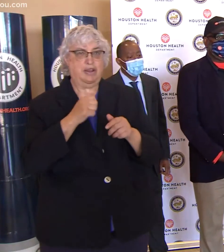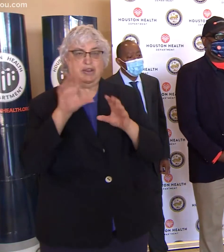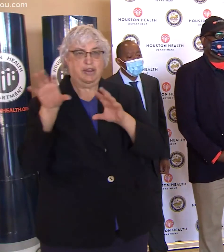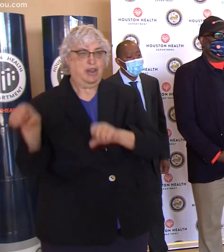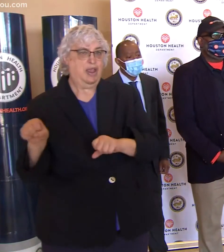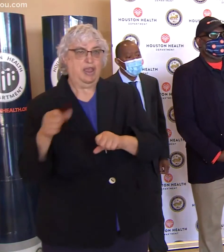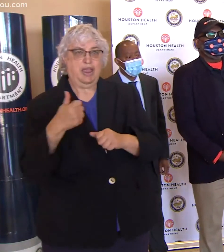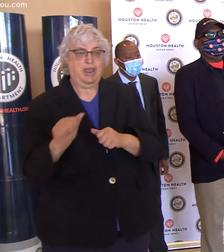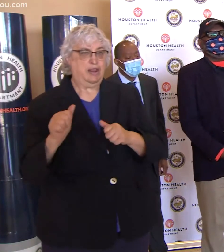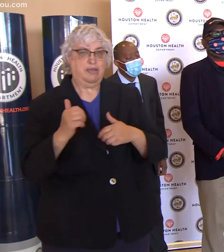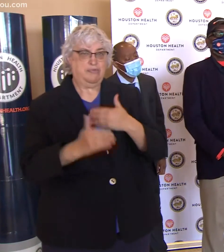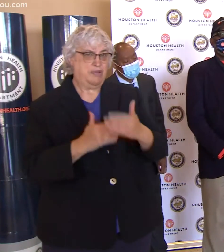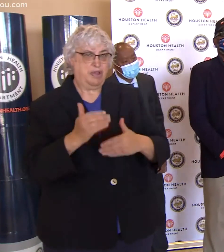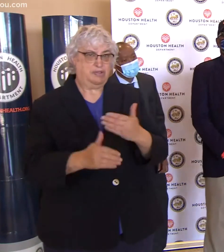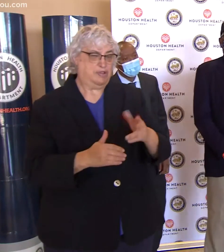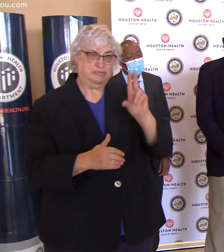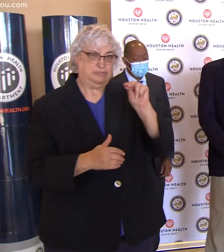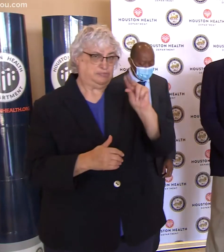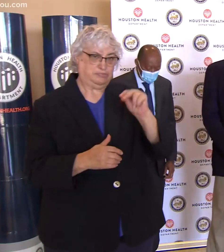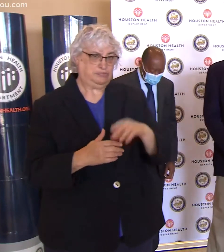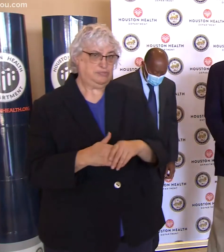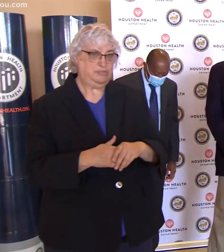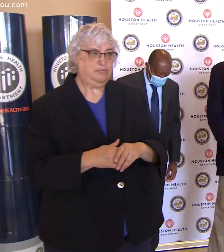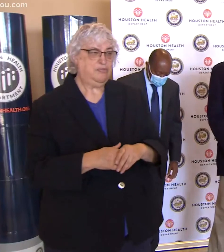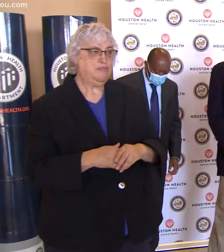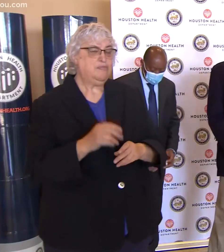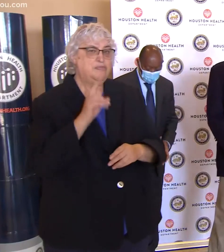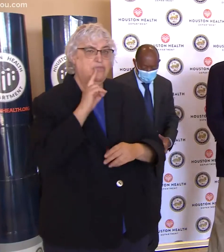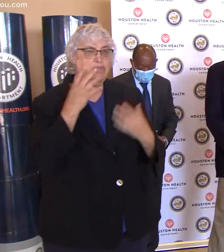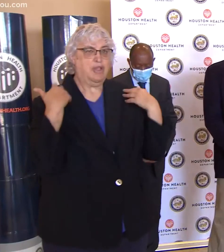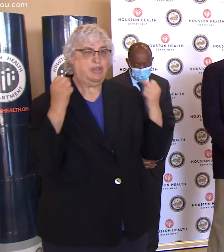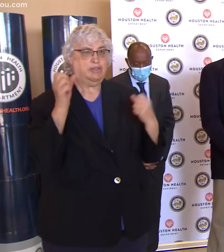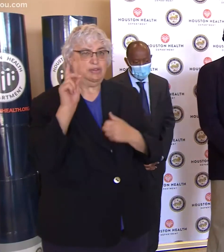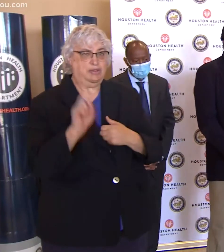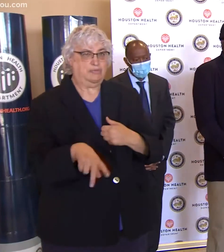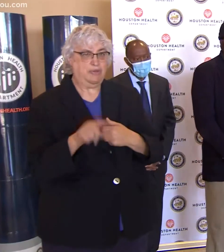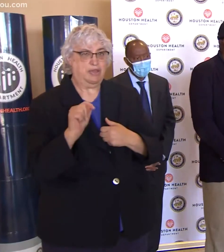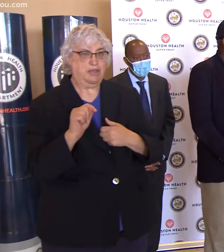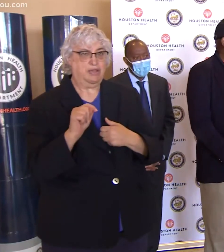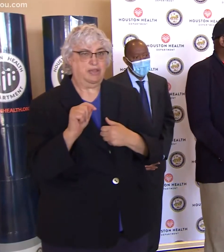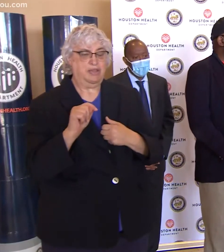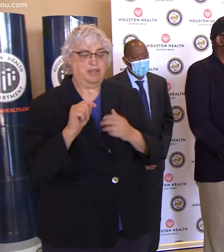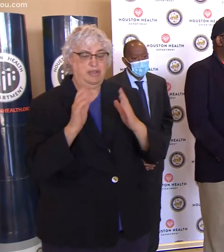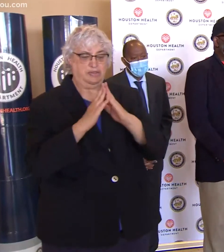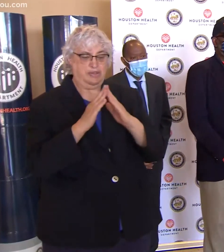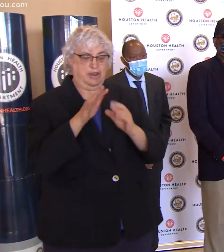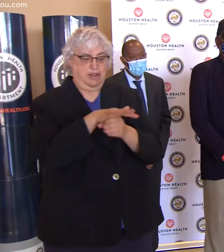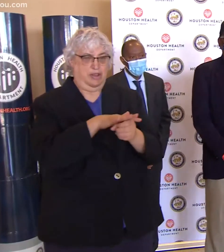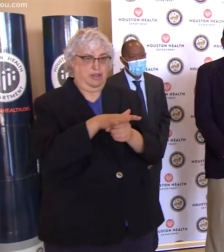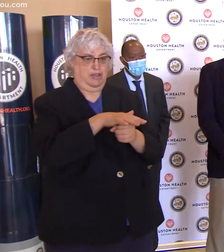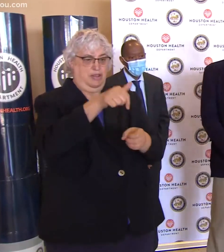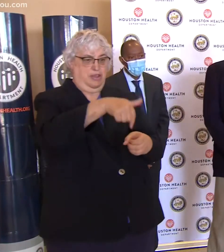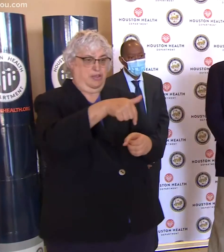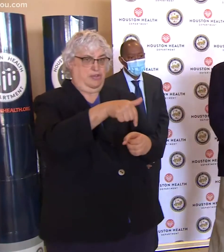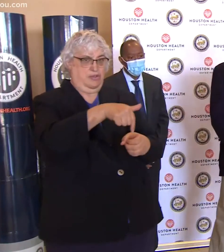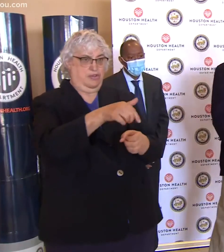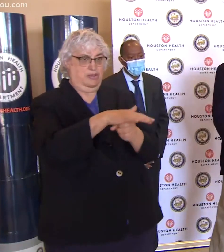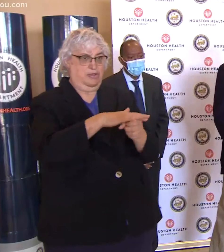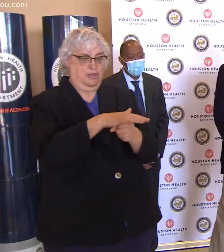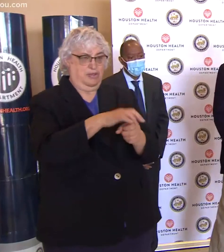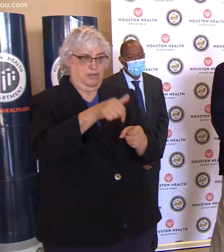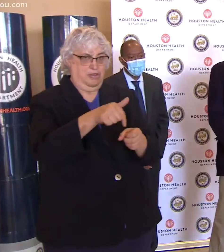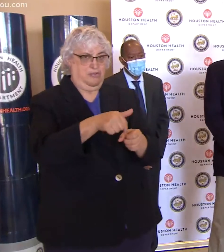any process. We, as the Houston Health Department, are a directly funded city. There are several directly funded cities